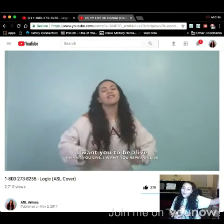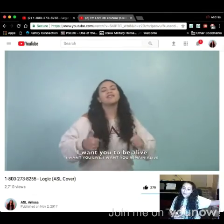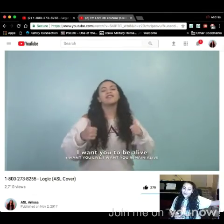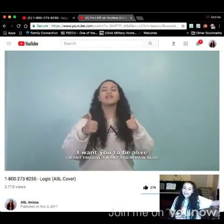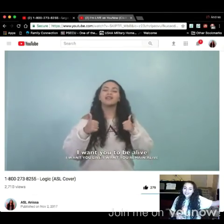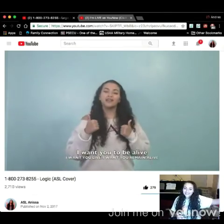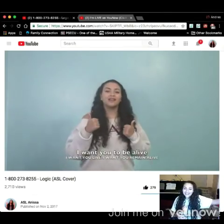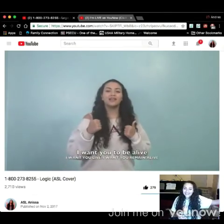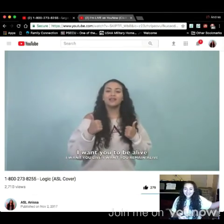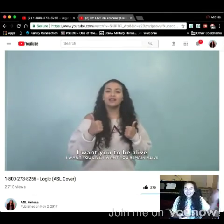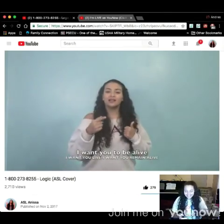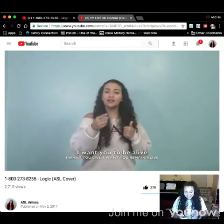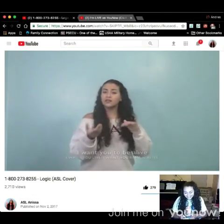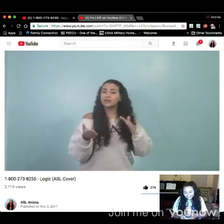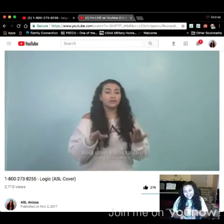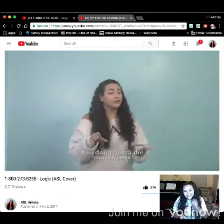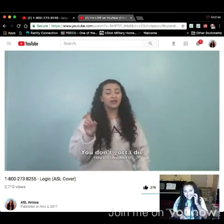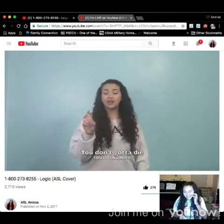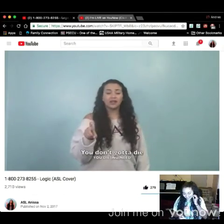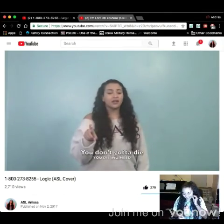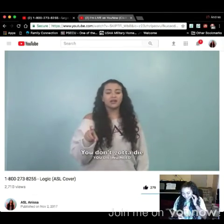whole tutorial. Sign along.